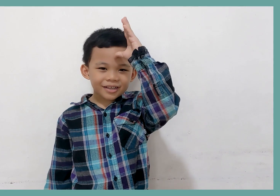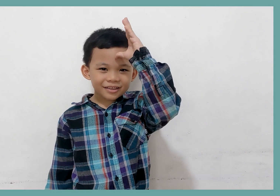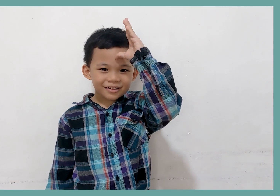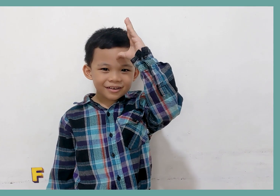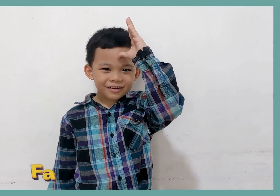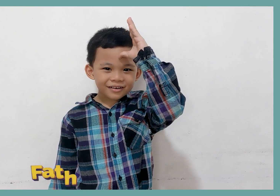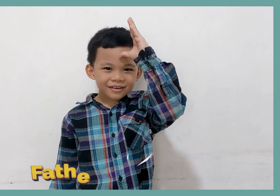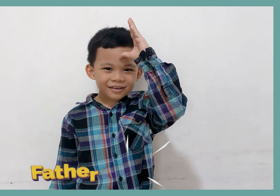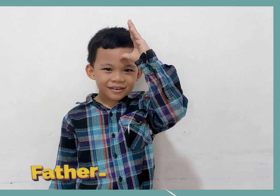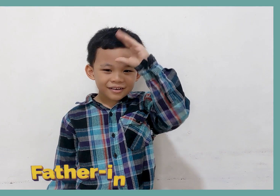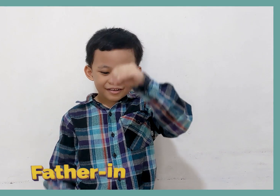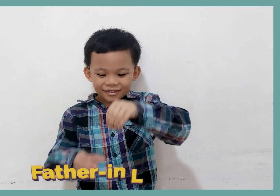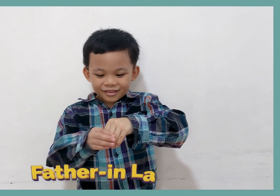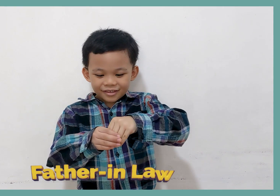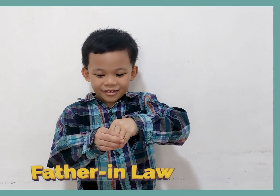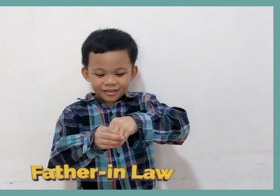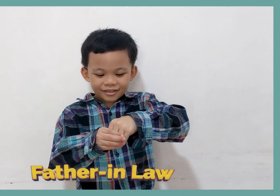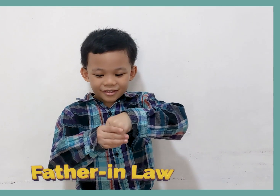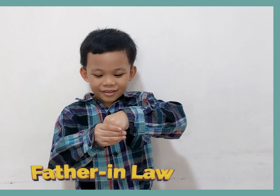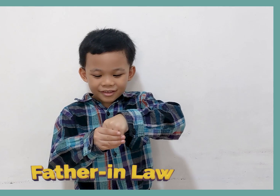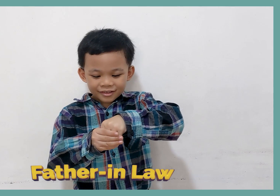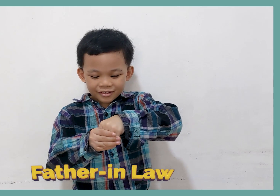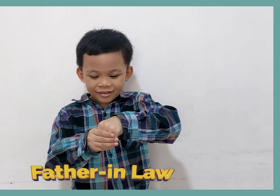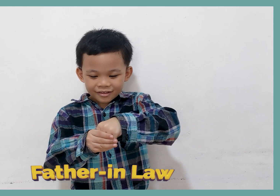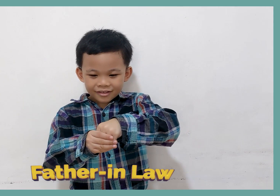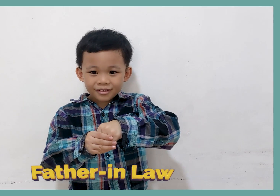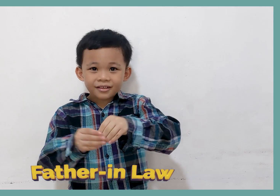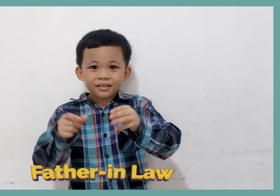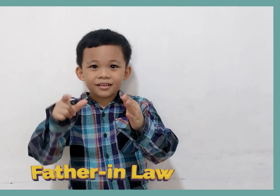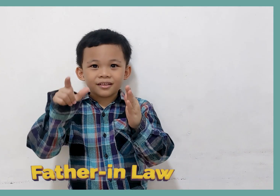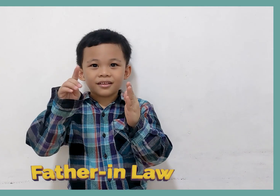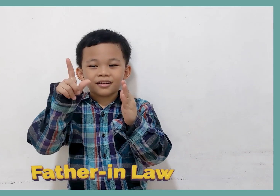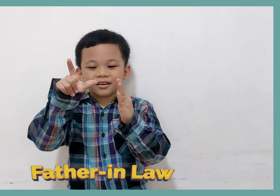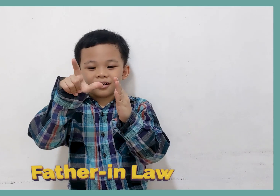father in law